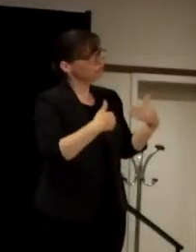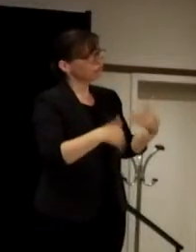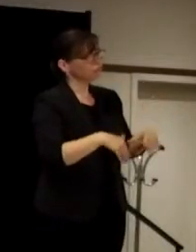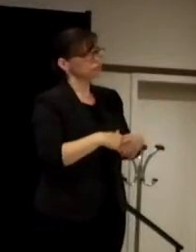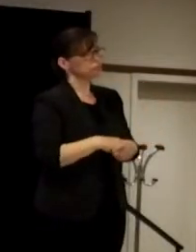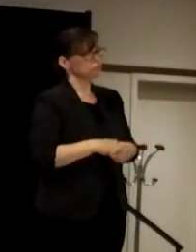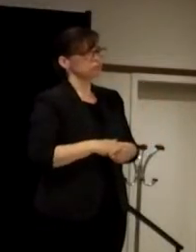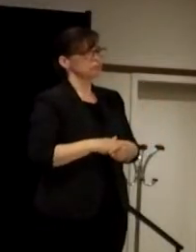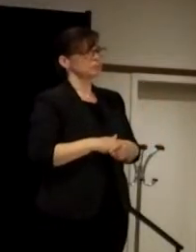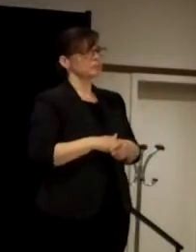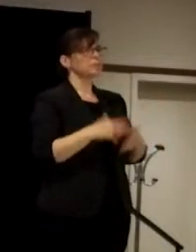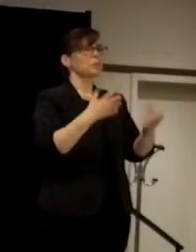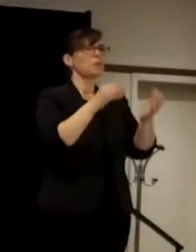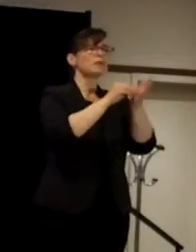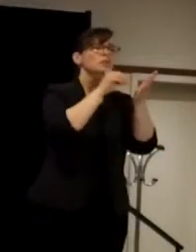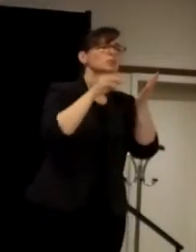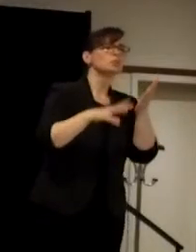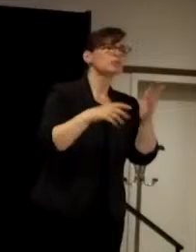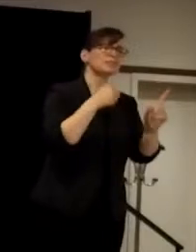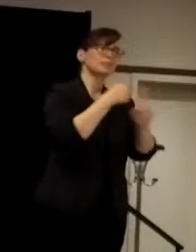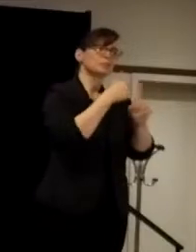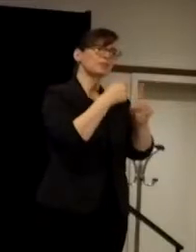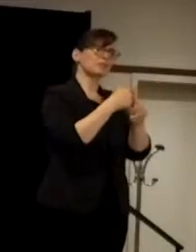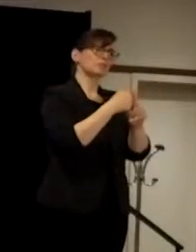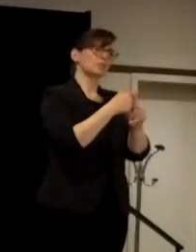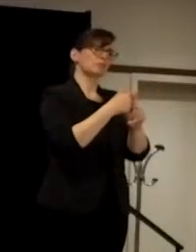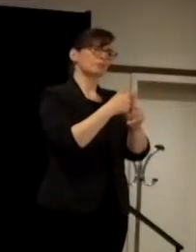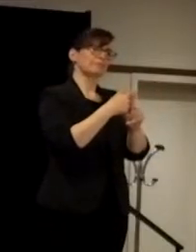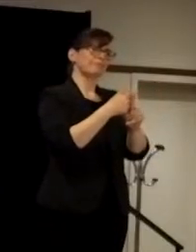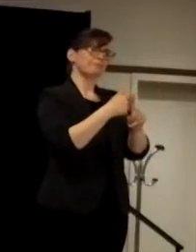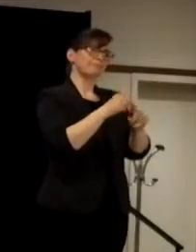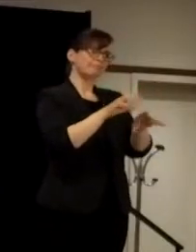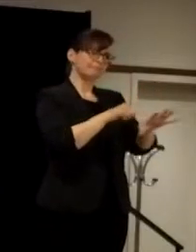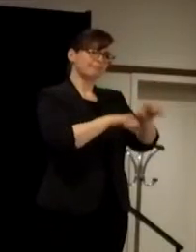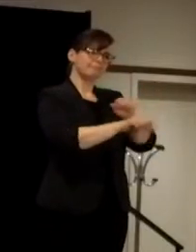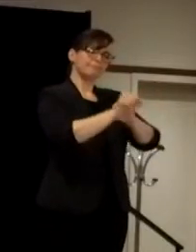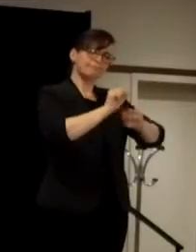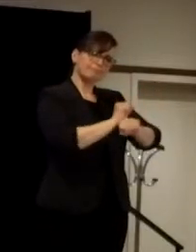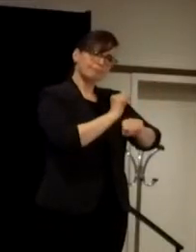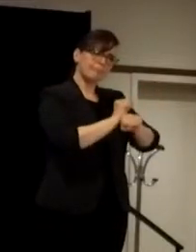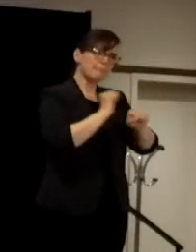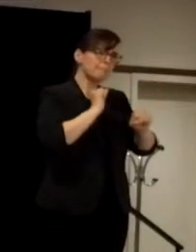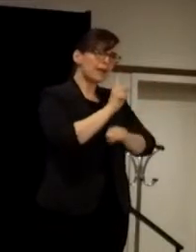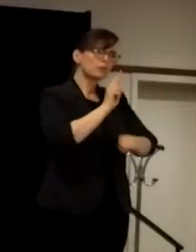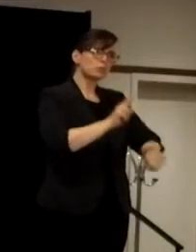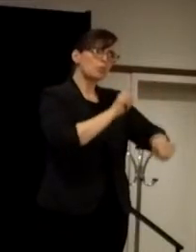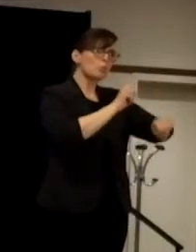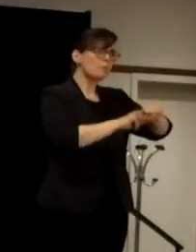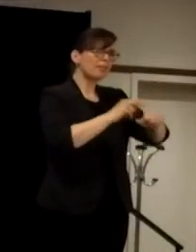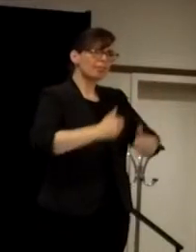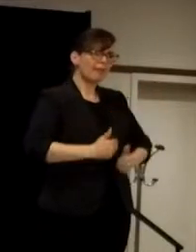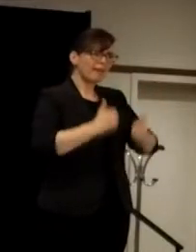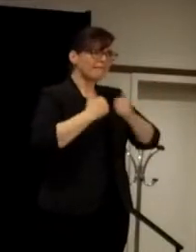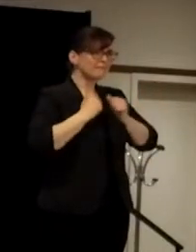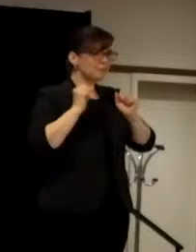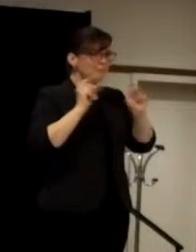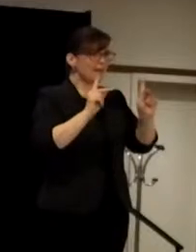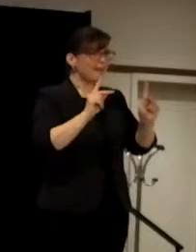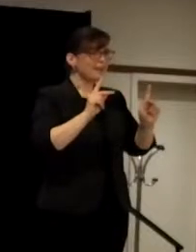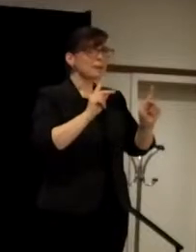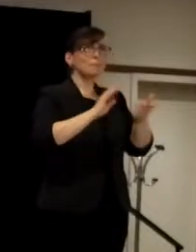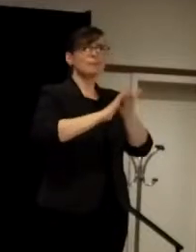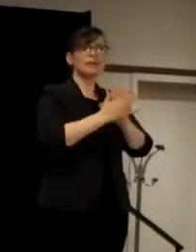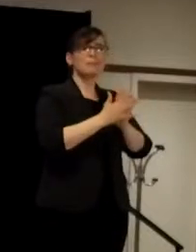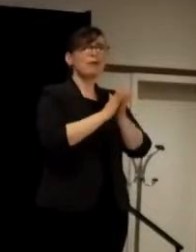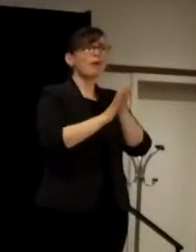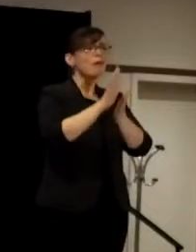Certainly we want the students to get their lives back once they have their immunity and enjoy the rest of their